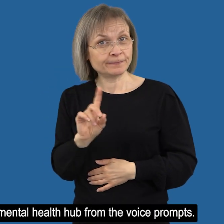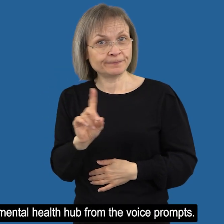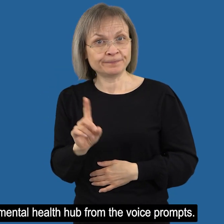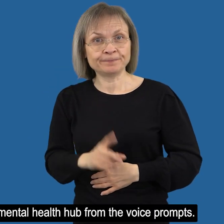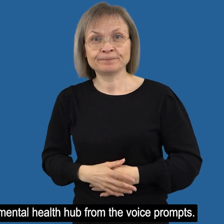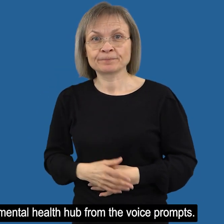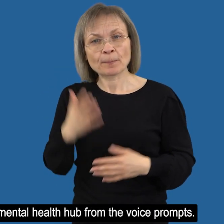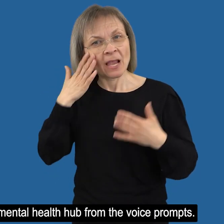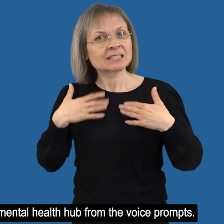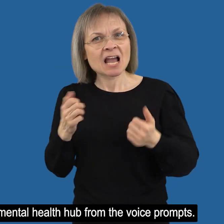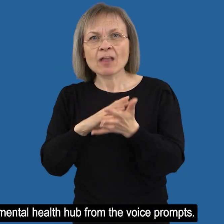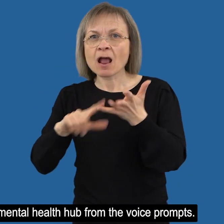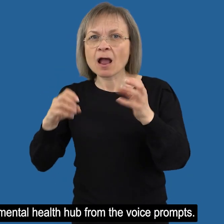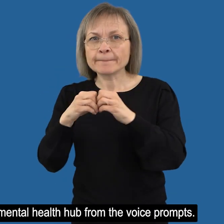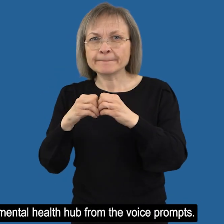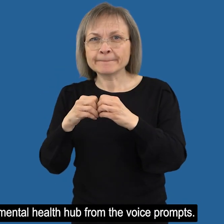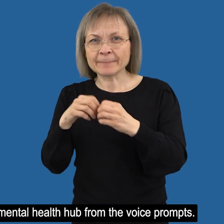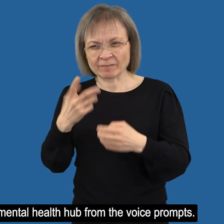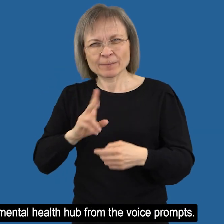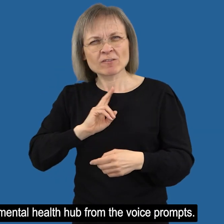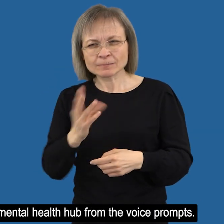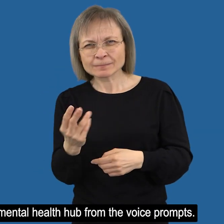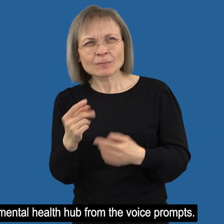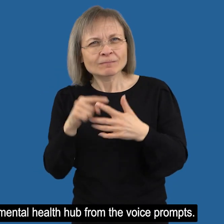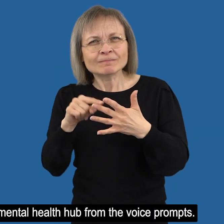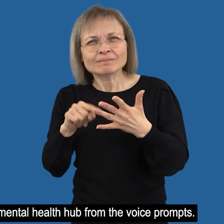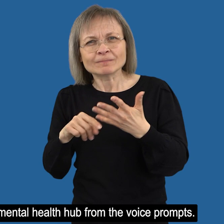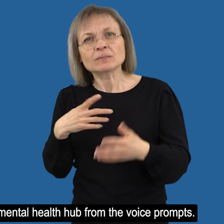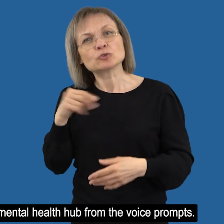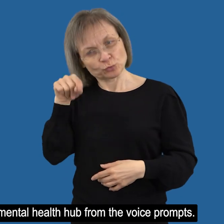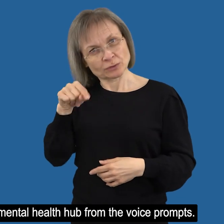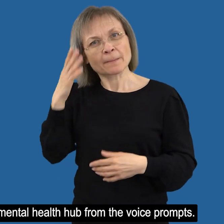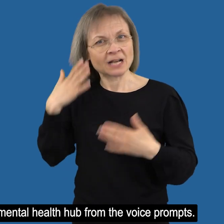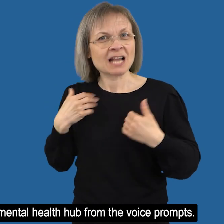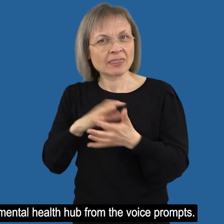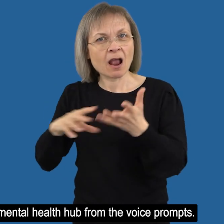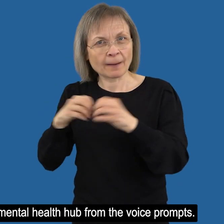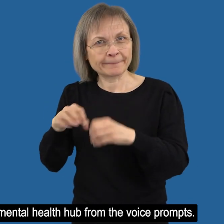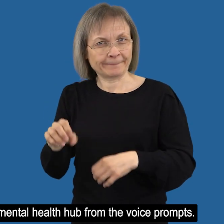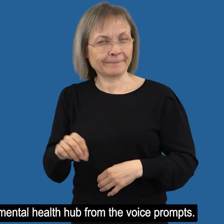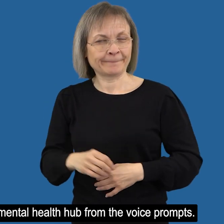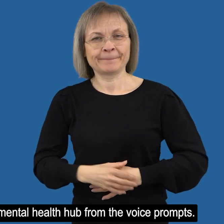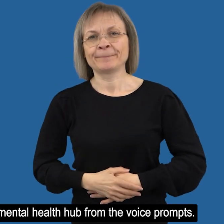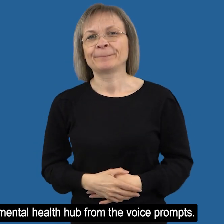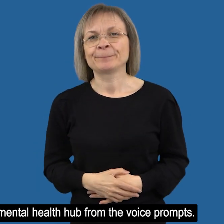mental health hub from the voice prompts. I can also get support by contacting Breathing Space